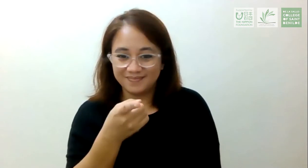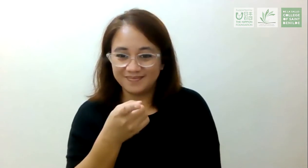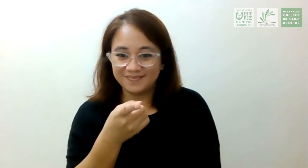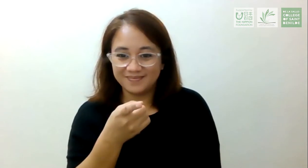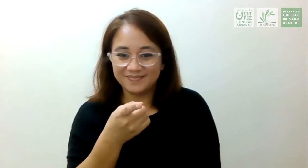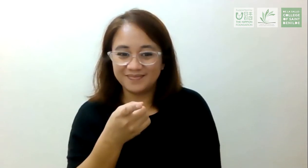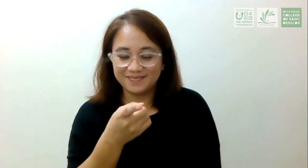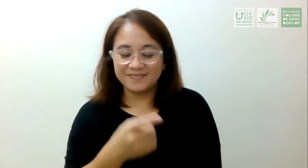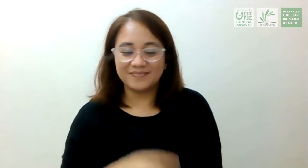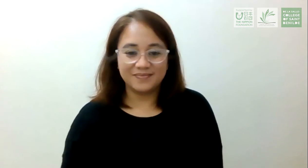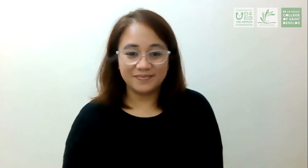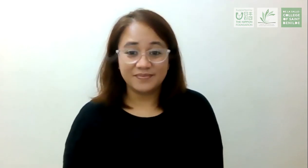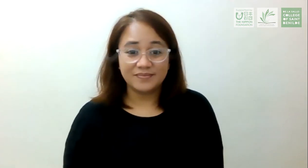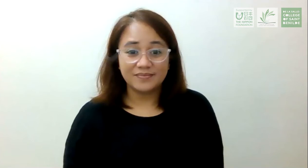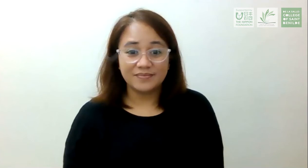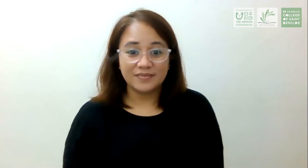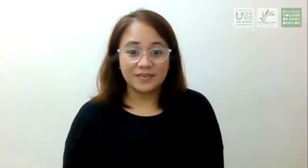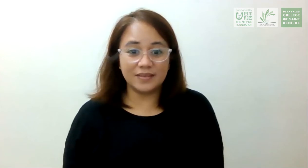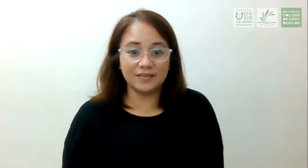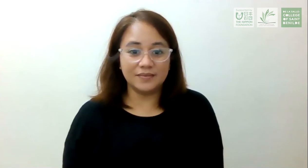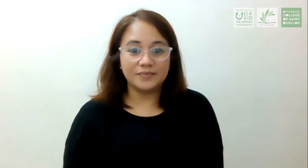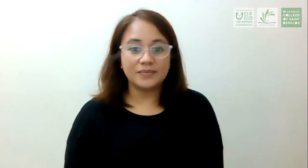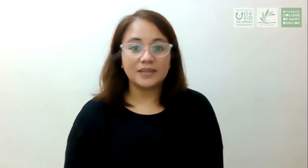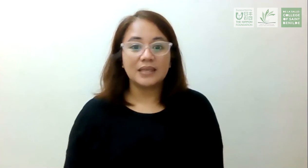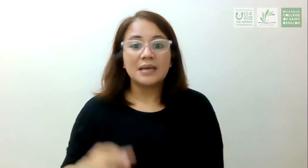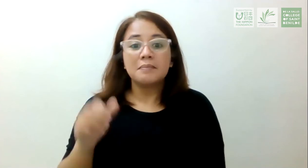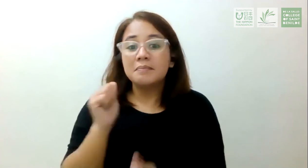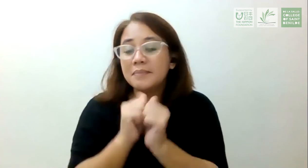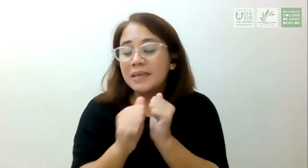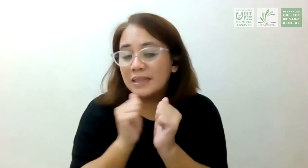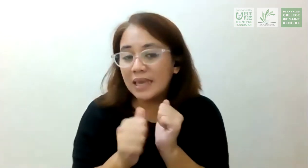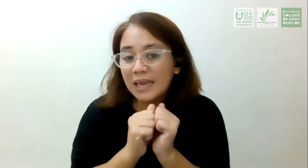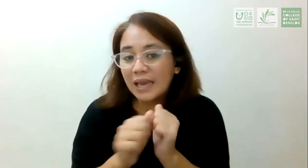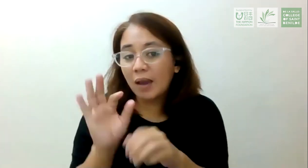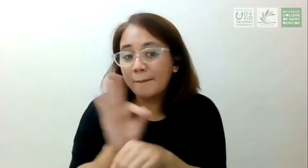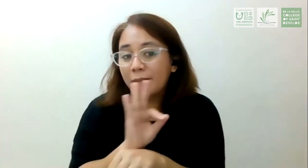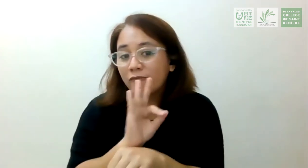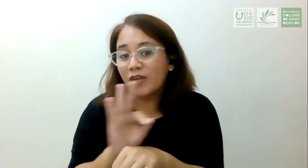Okay, so it is functioning as a verb in that sentence.